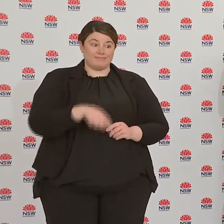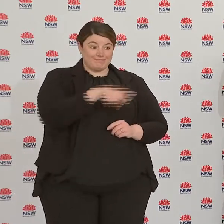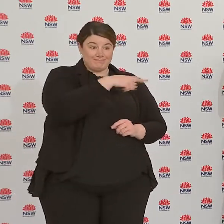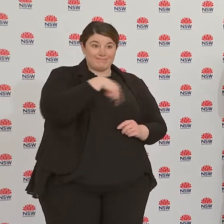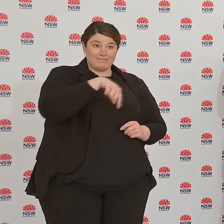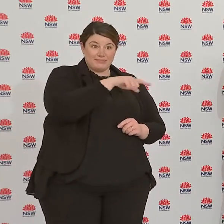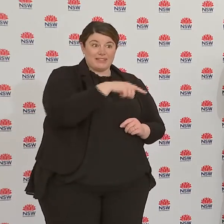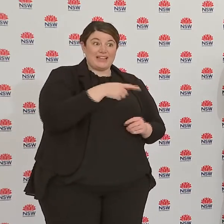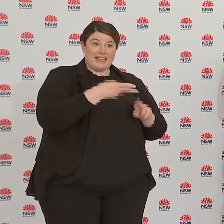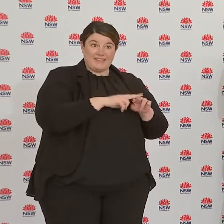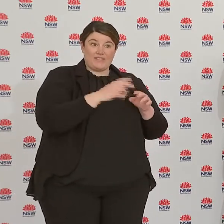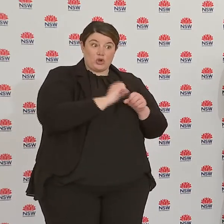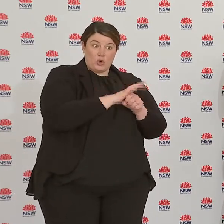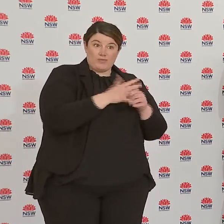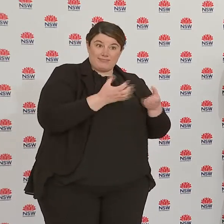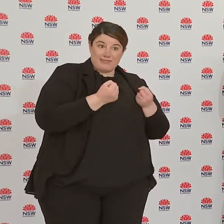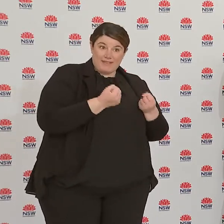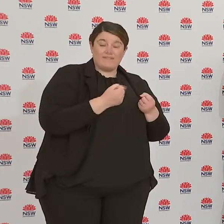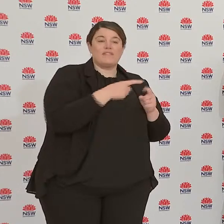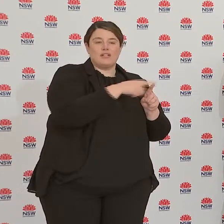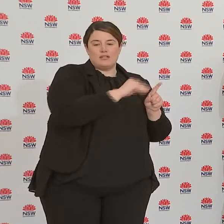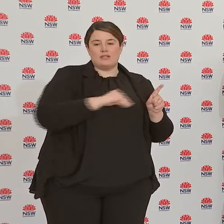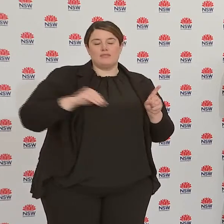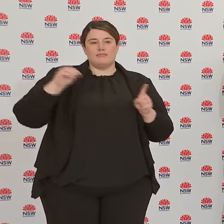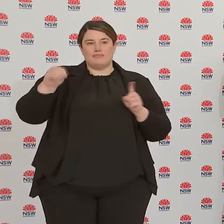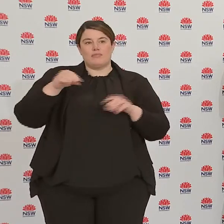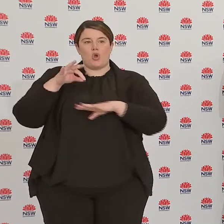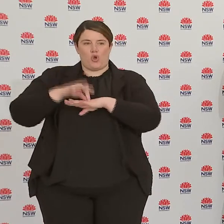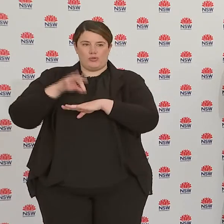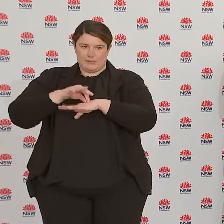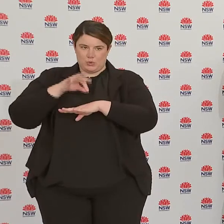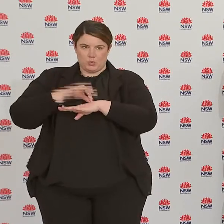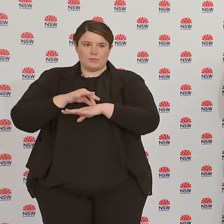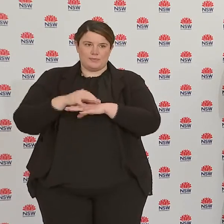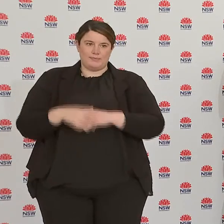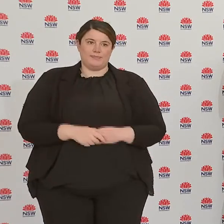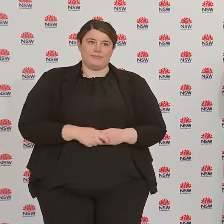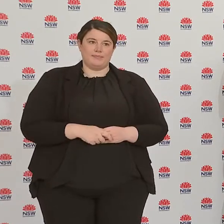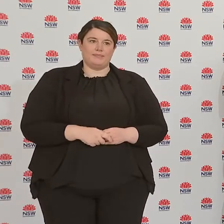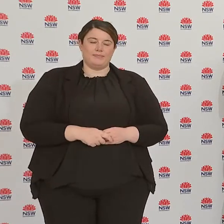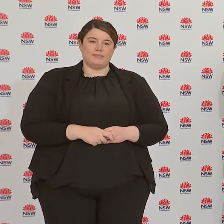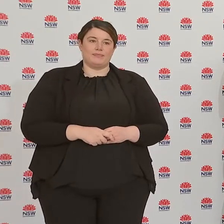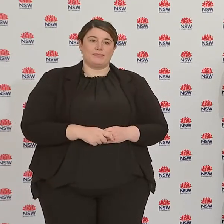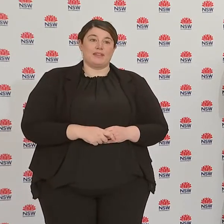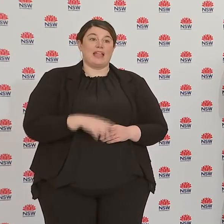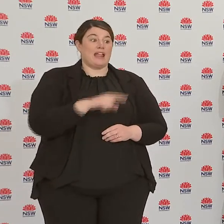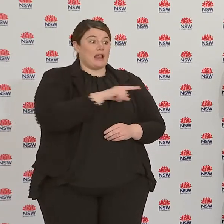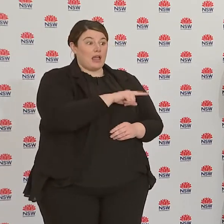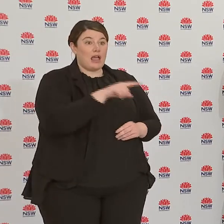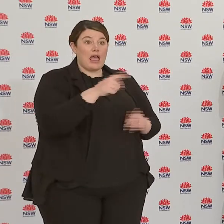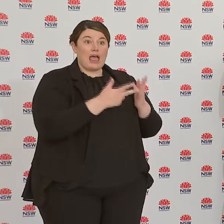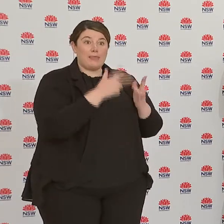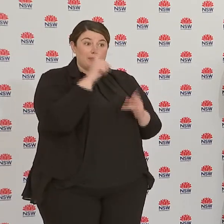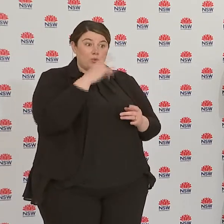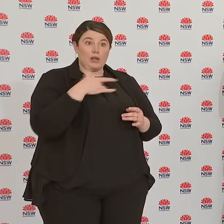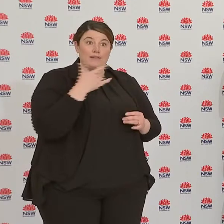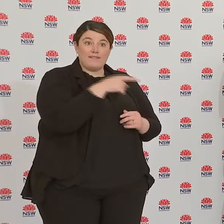been removed from that facility, and a number of, as a precaution, the remainder of